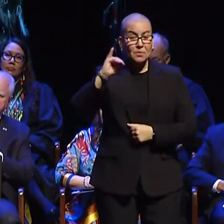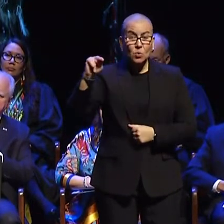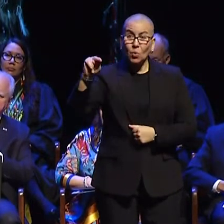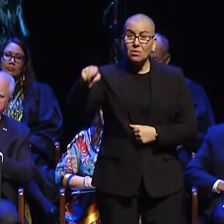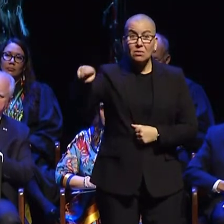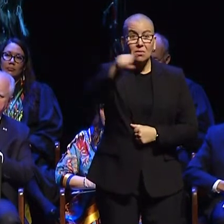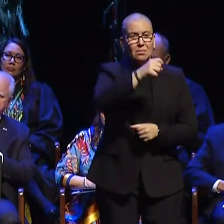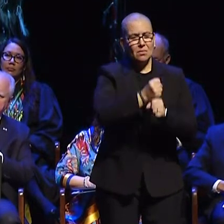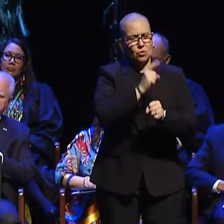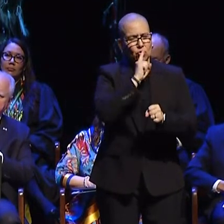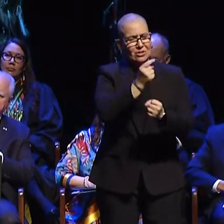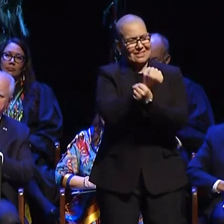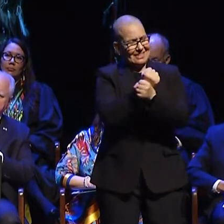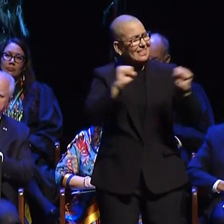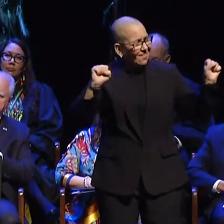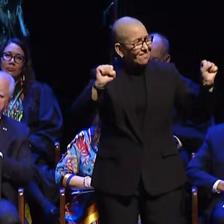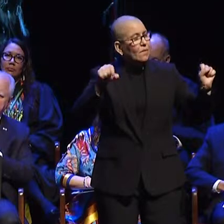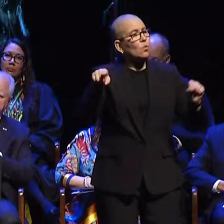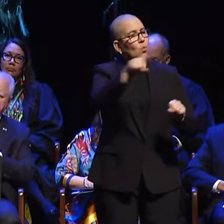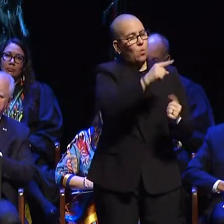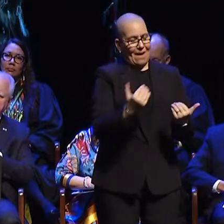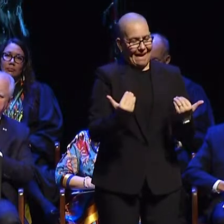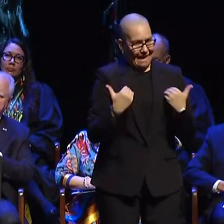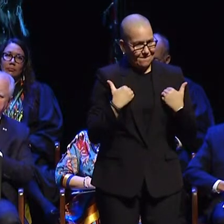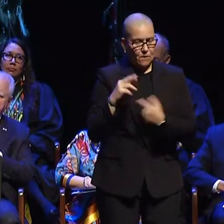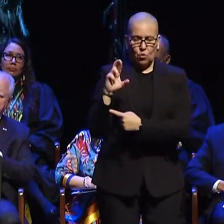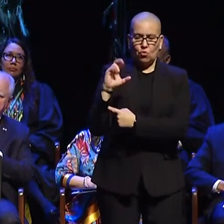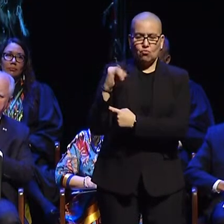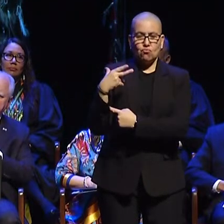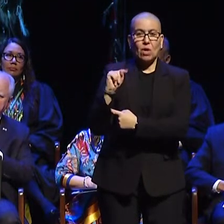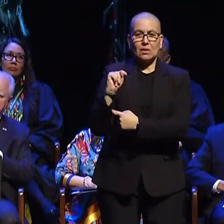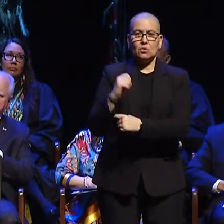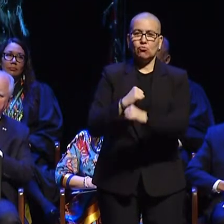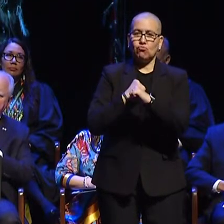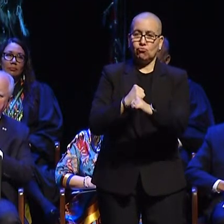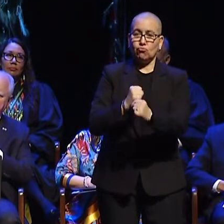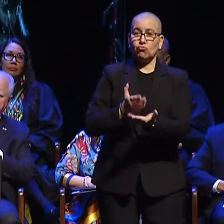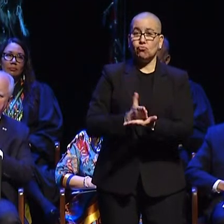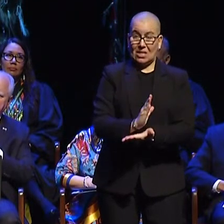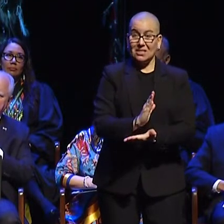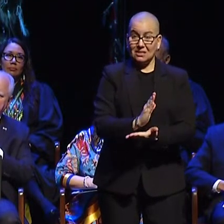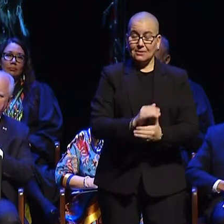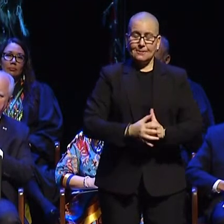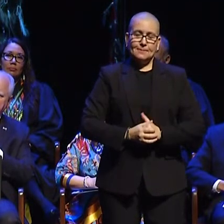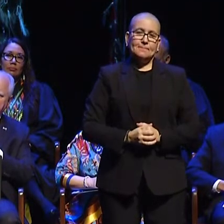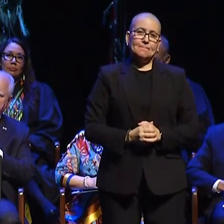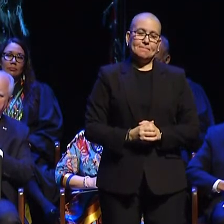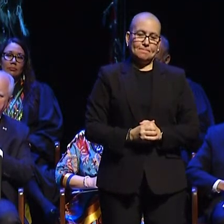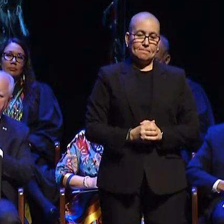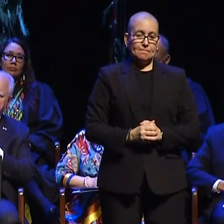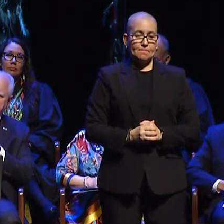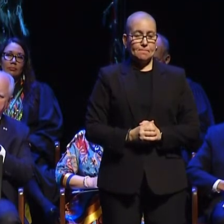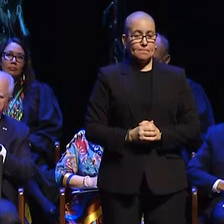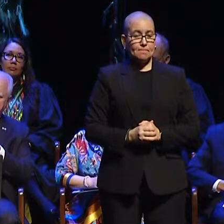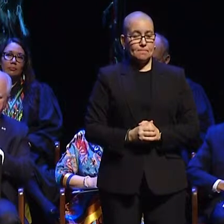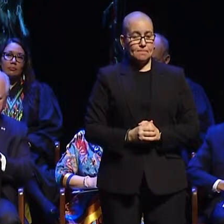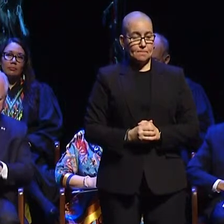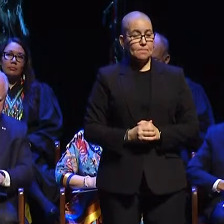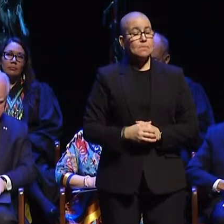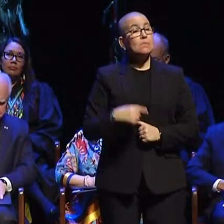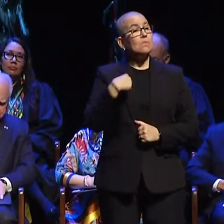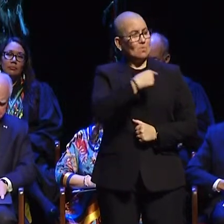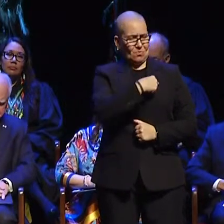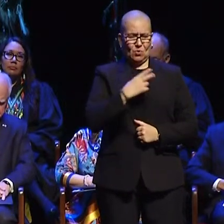safe, which starts with our right to not be shot. We will use our wide